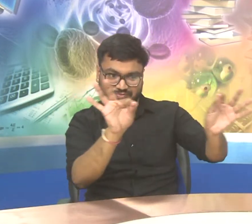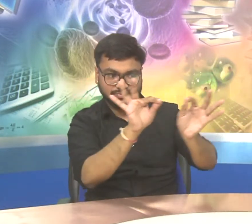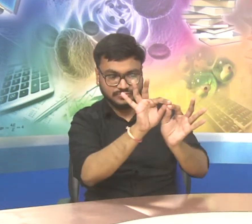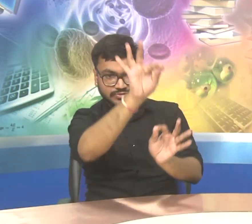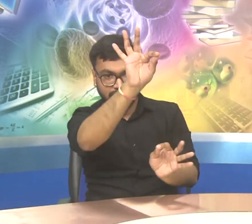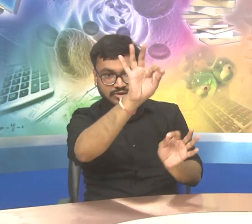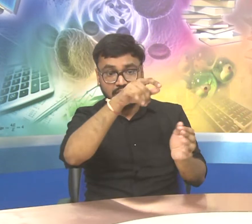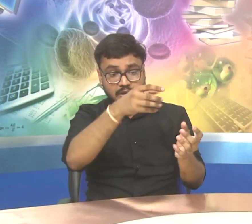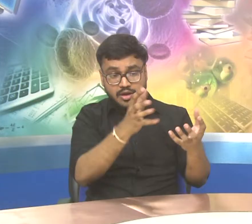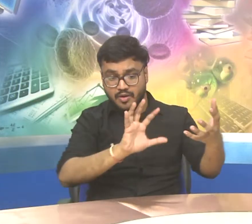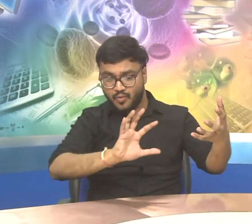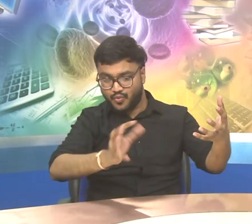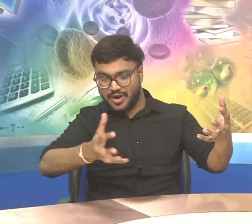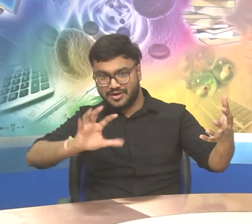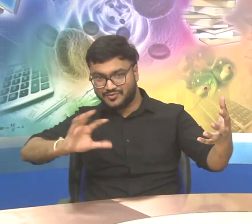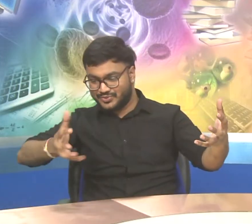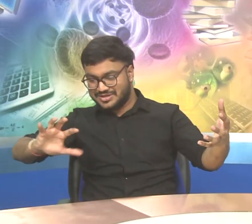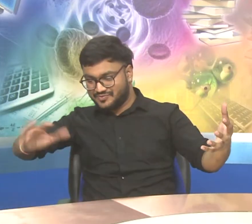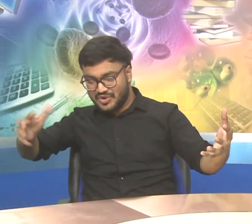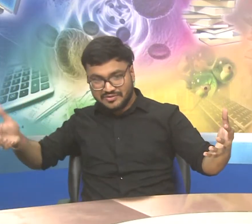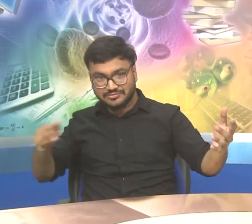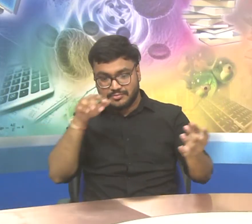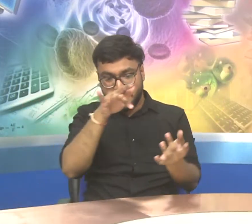which is a medium-sized star,